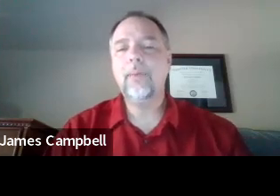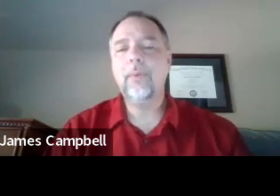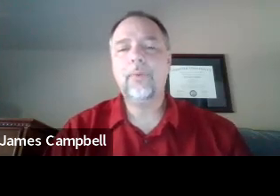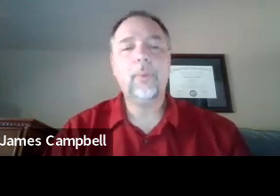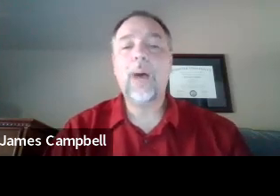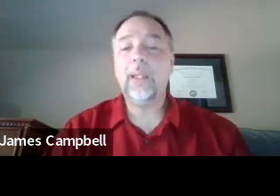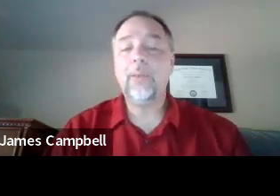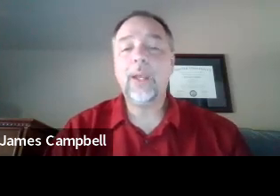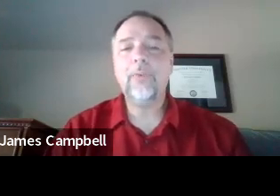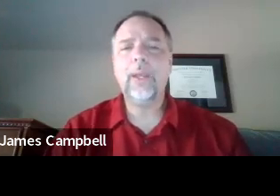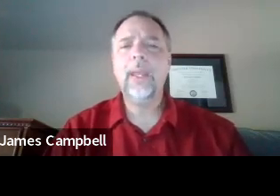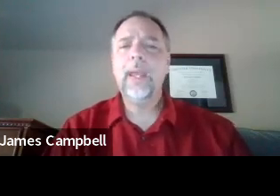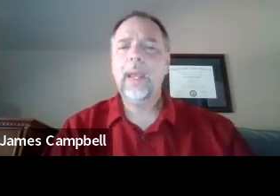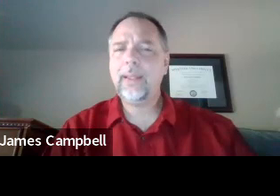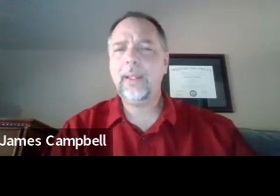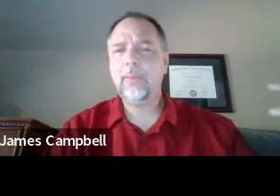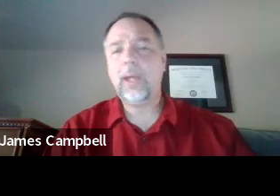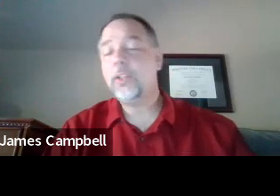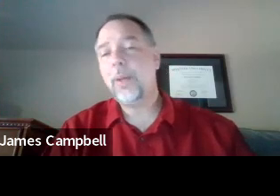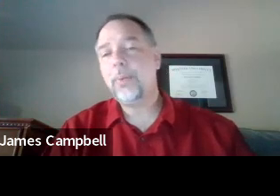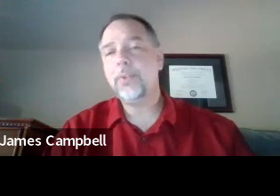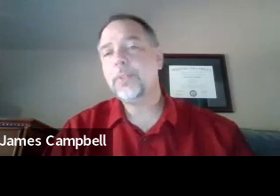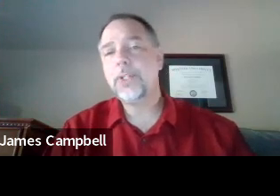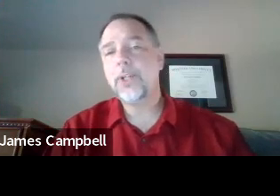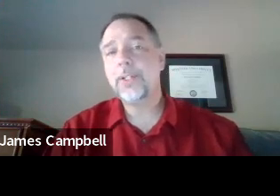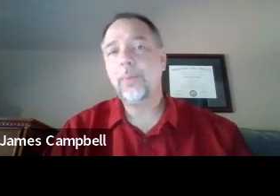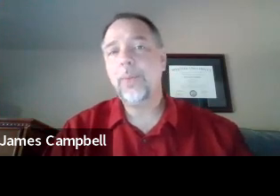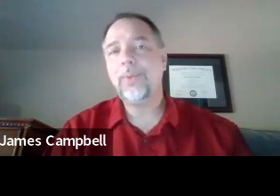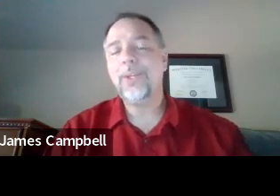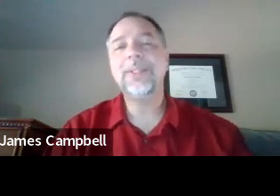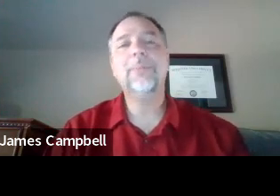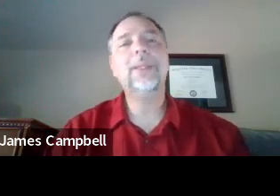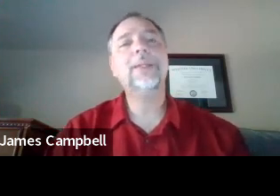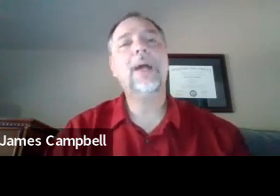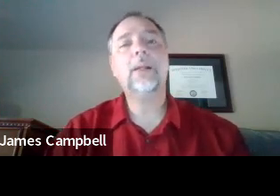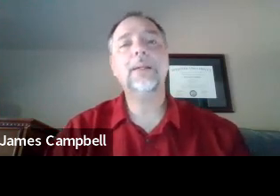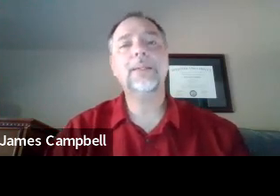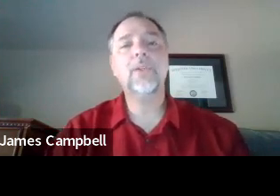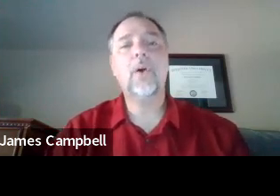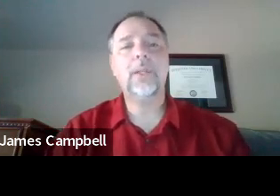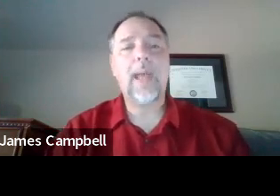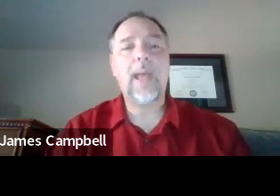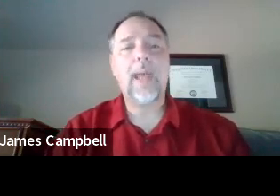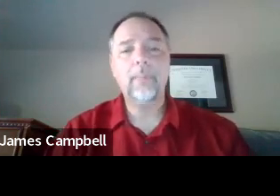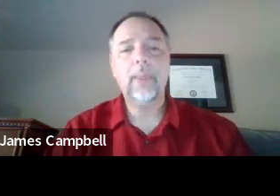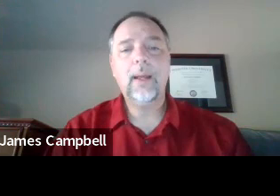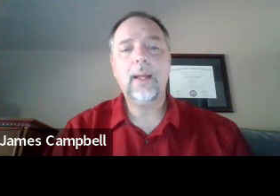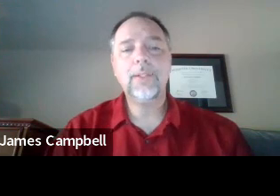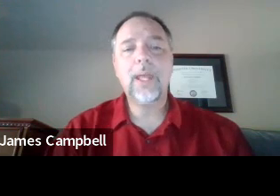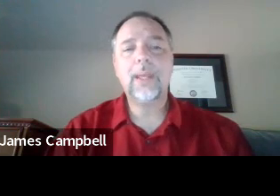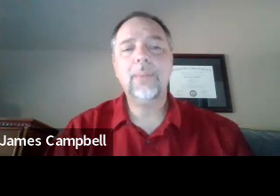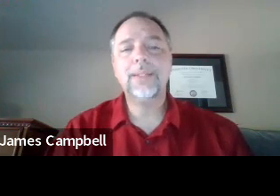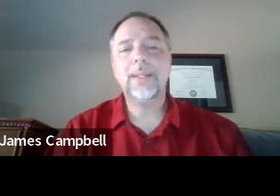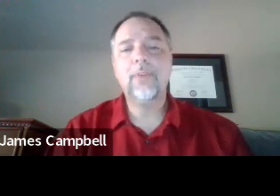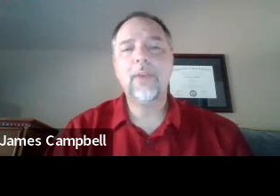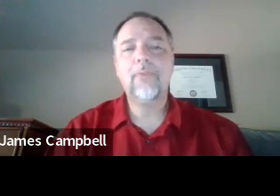a while in recovery, and they think, well, I used to be able to use this much, I ought to still be able to use it, but their tolerance has gone down. So